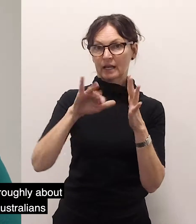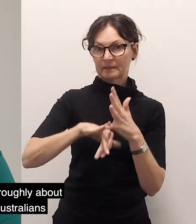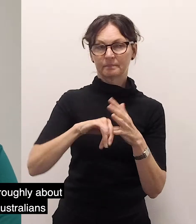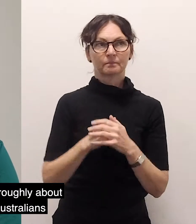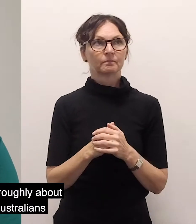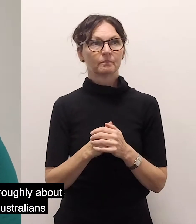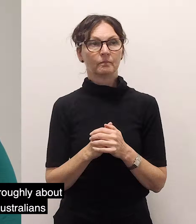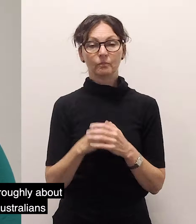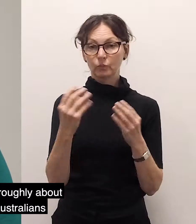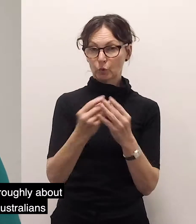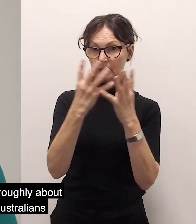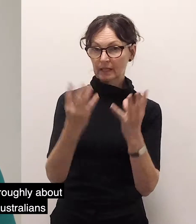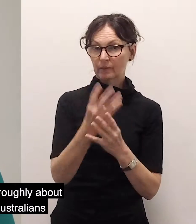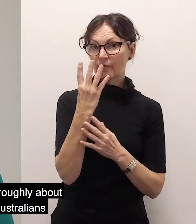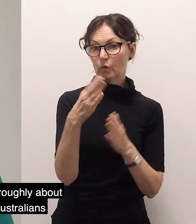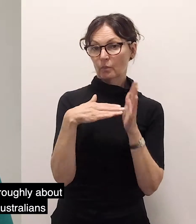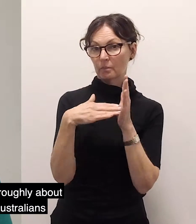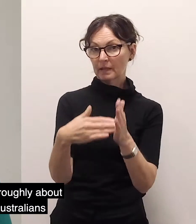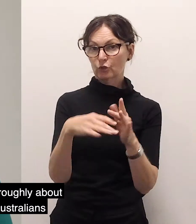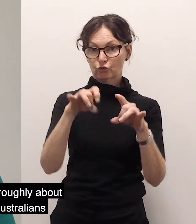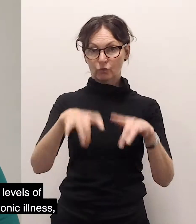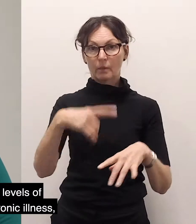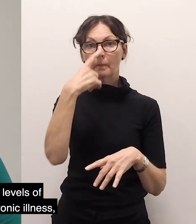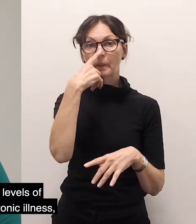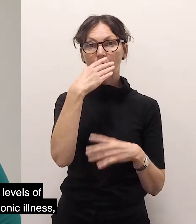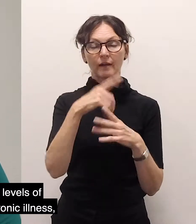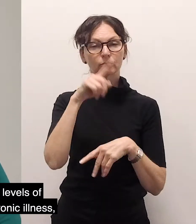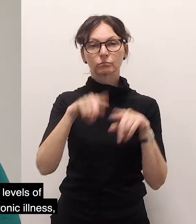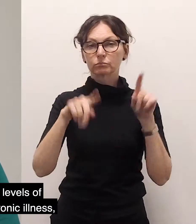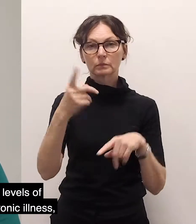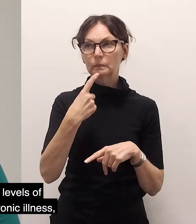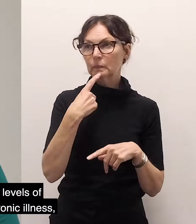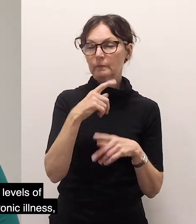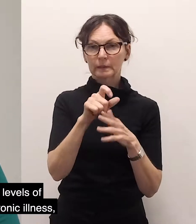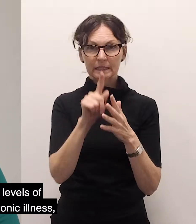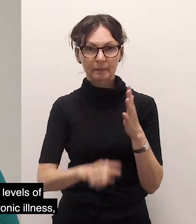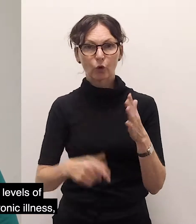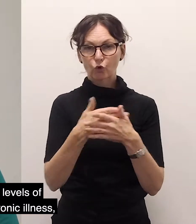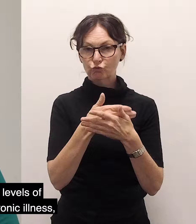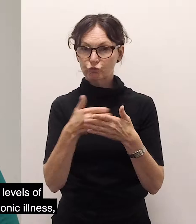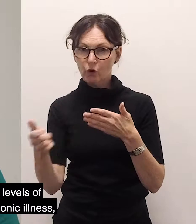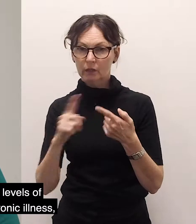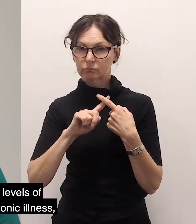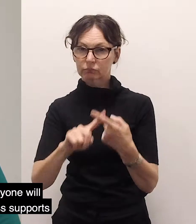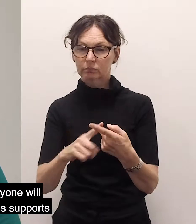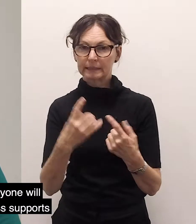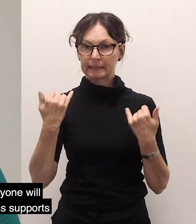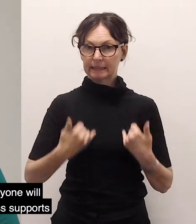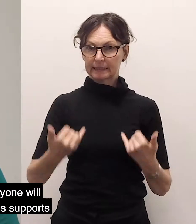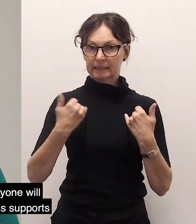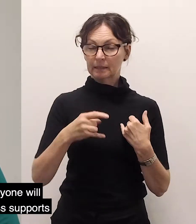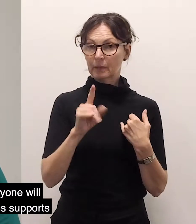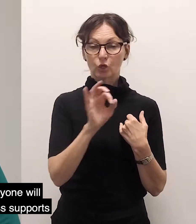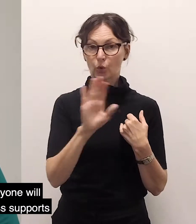There are roughly about 4 million Australians with varying levels of disability or chronic illness, but